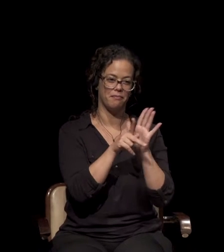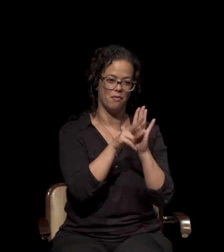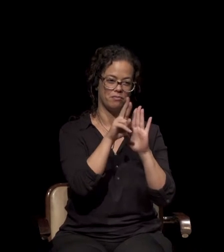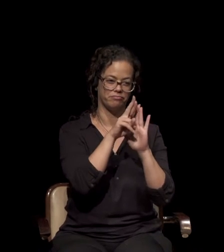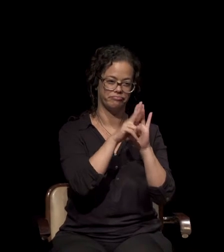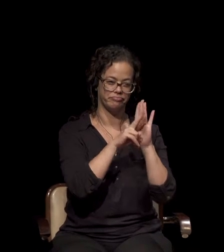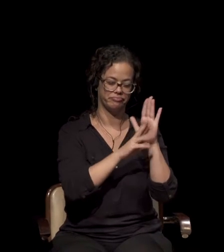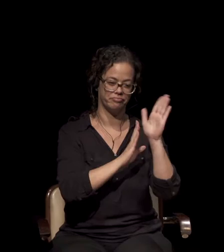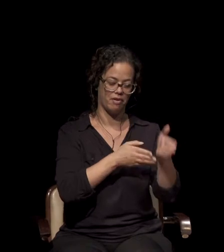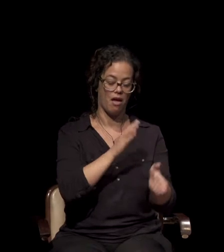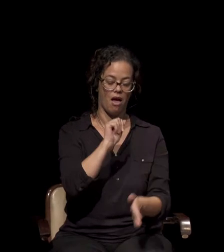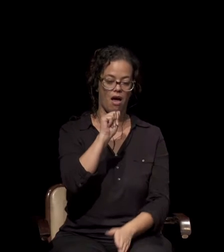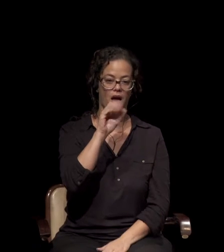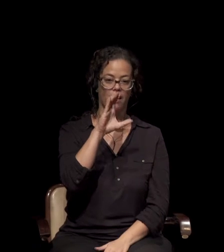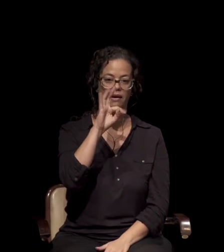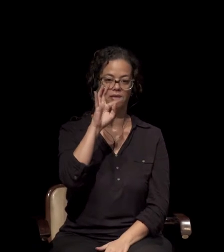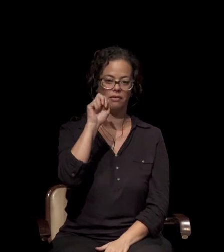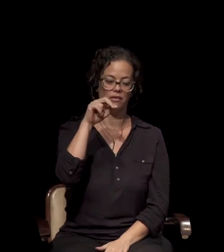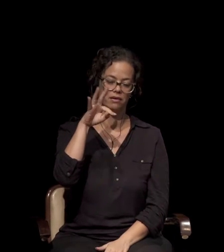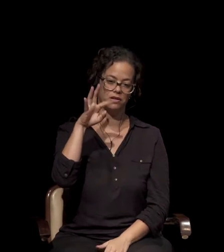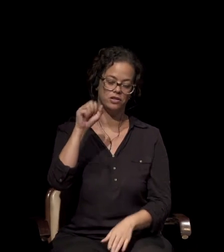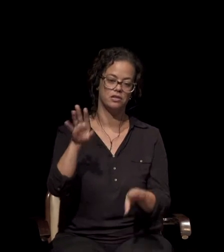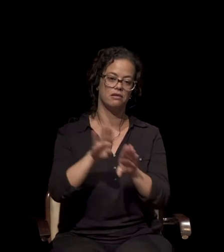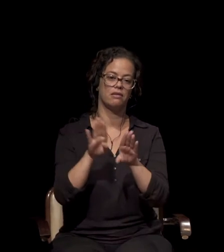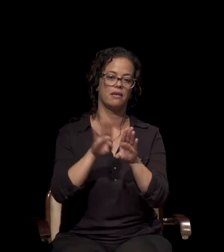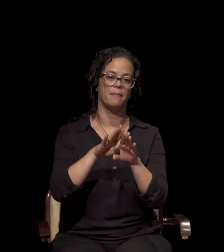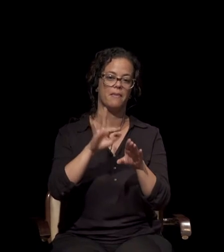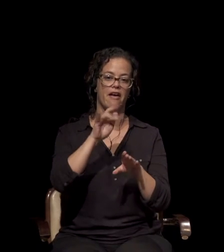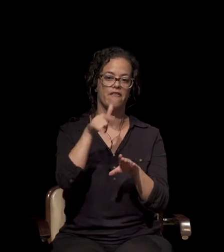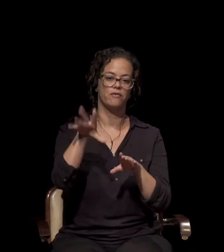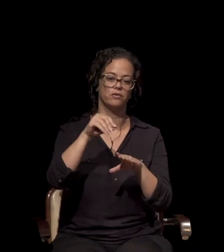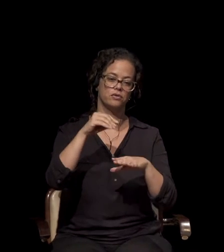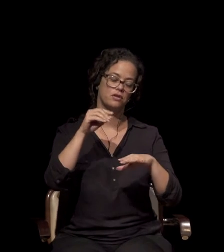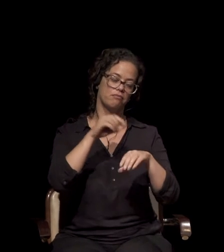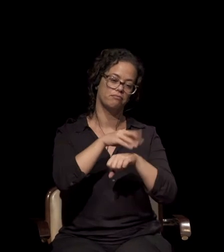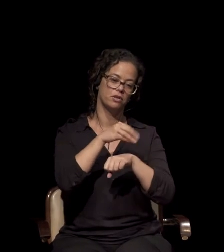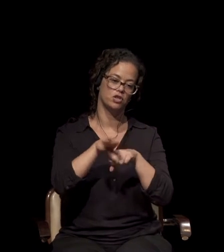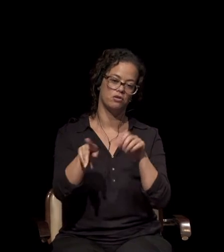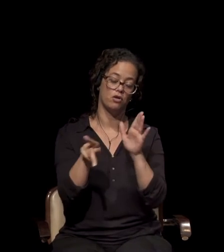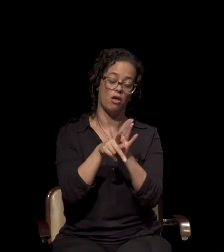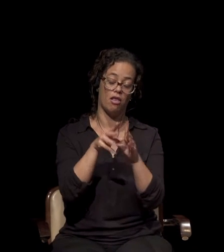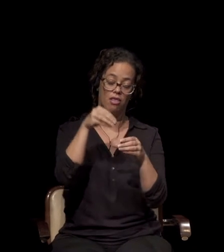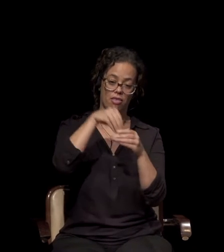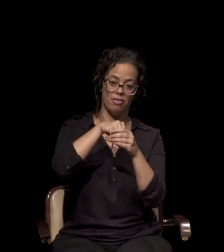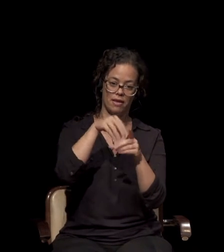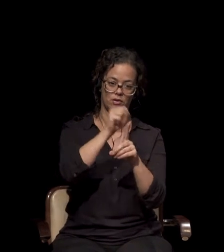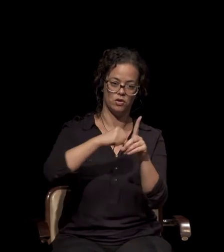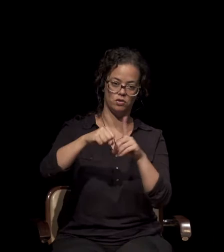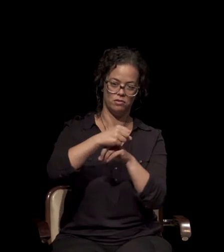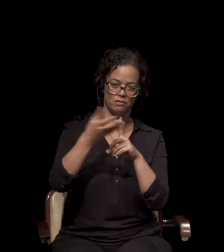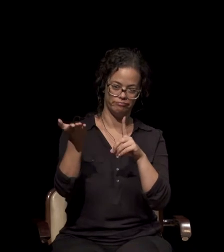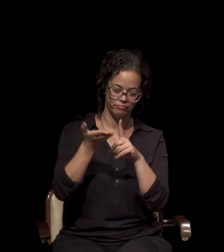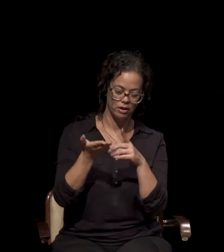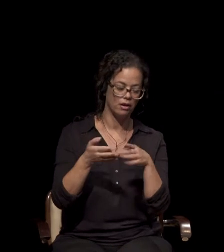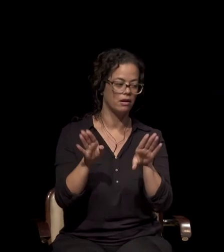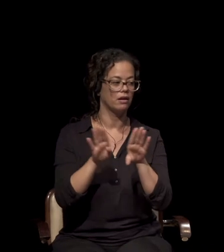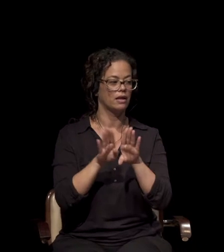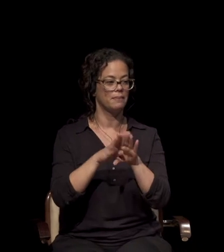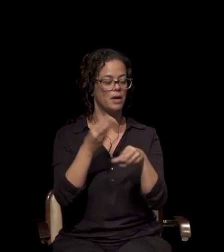function within the stratification of modern society, and the power of non-human actors to subvert the system